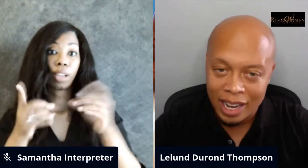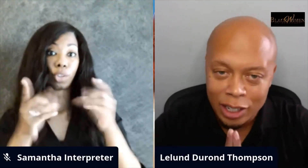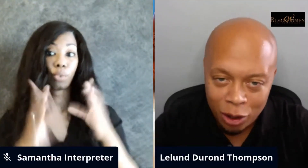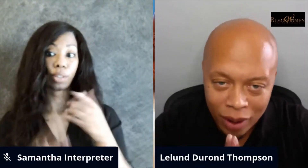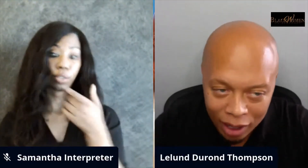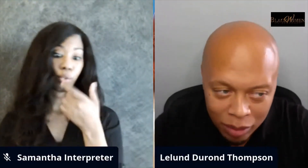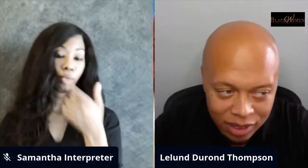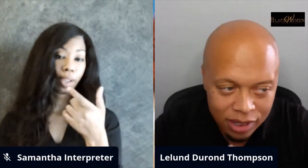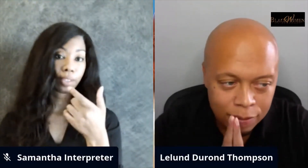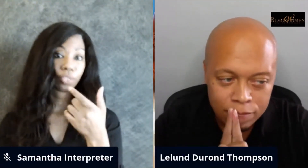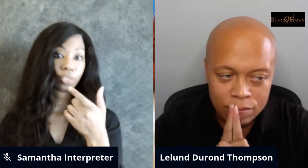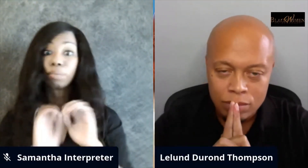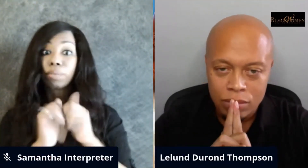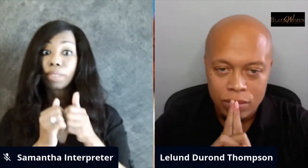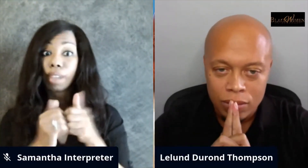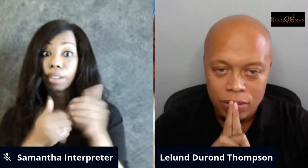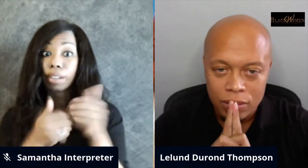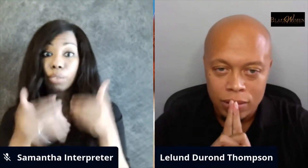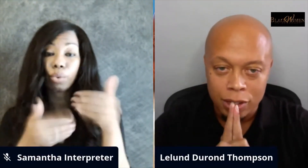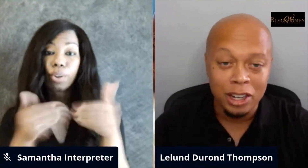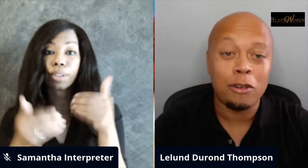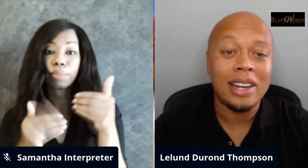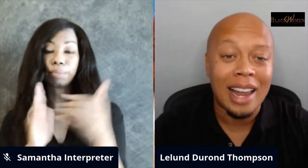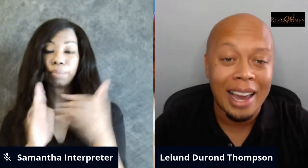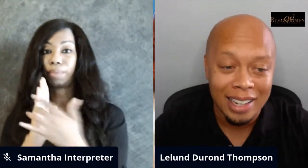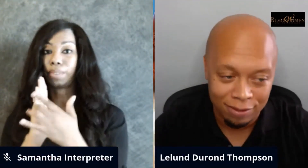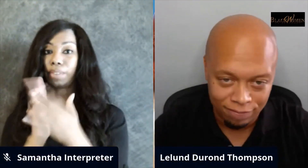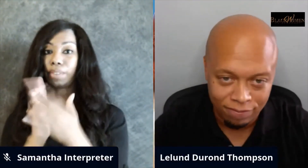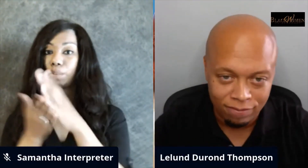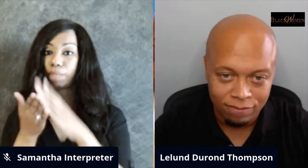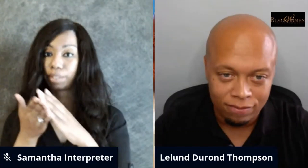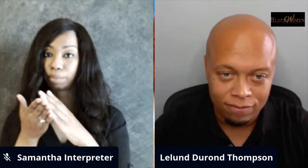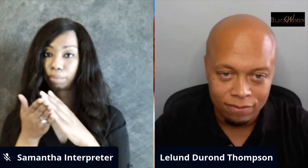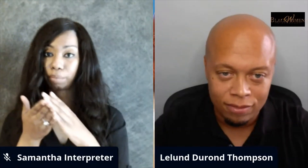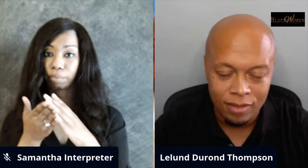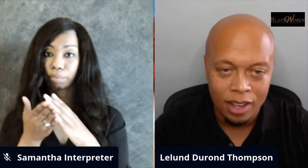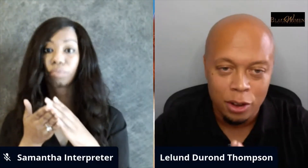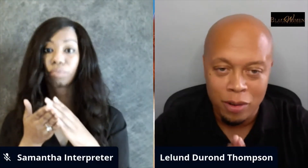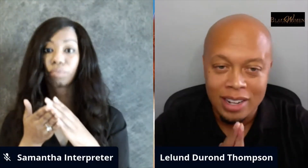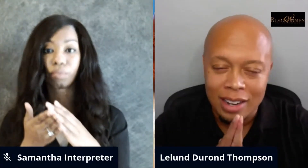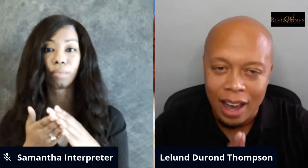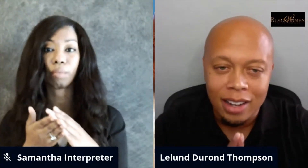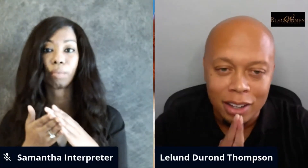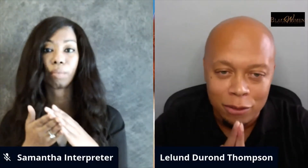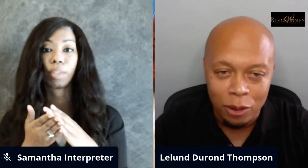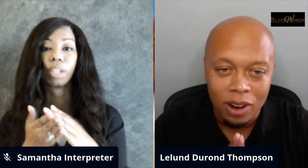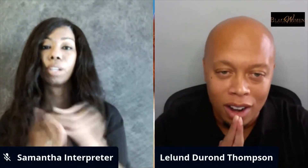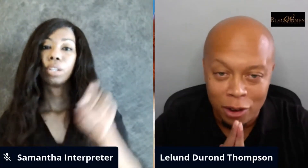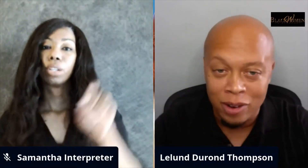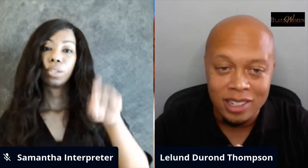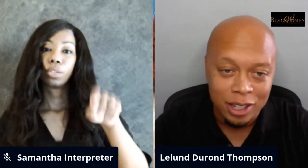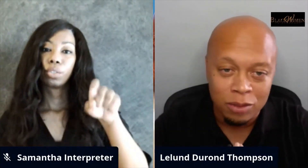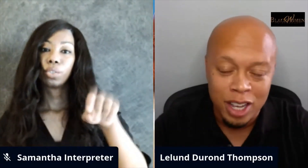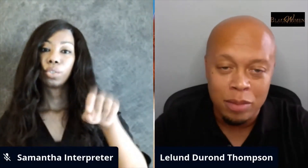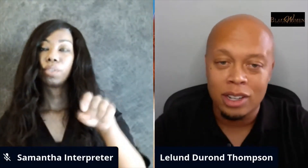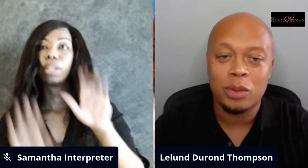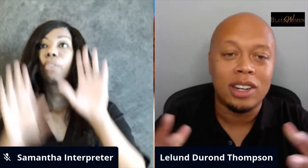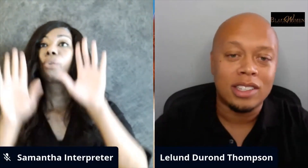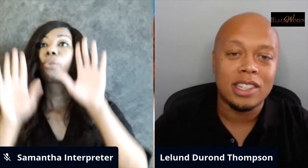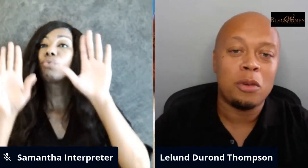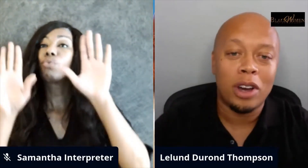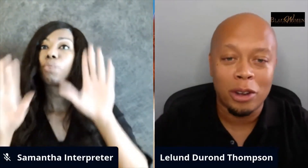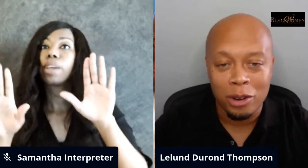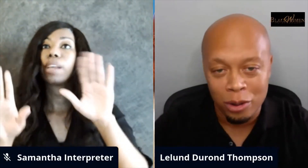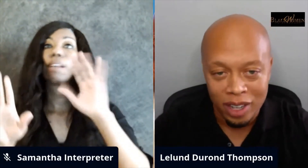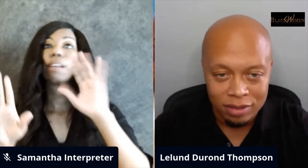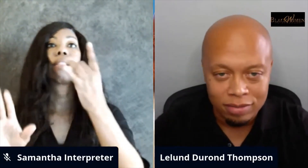the technical elements. You need great lighting. Great lighting for a great self-tape, because we need to